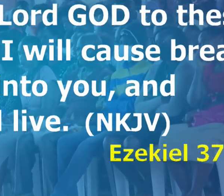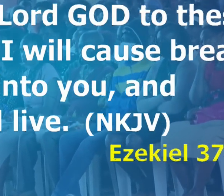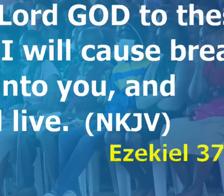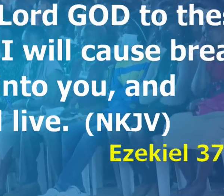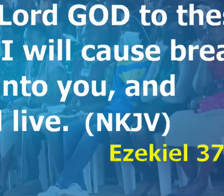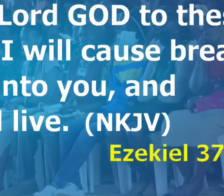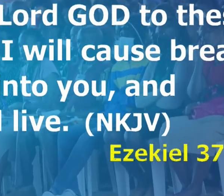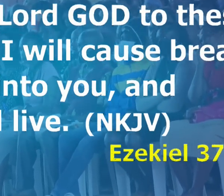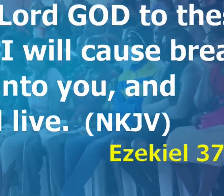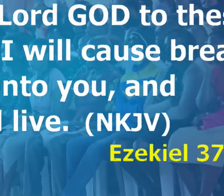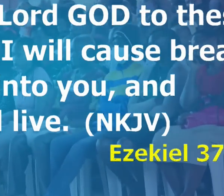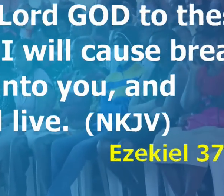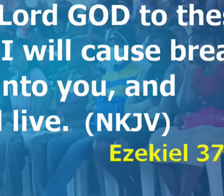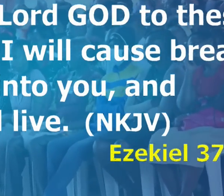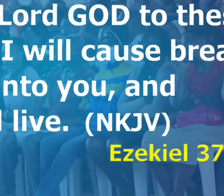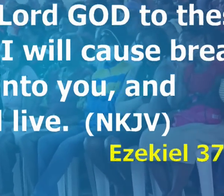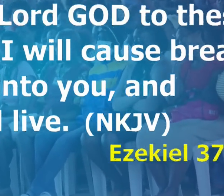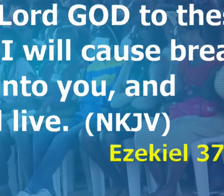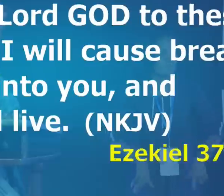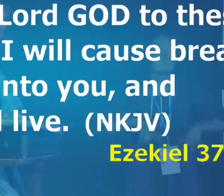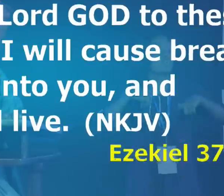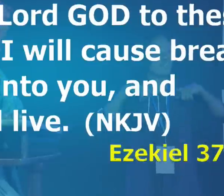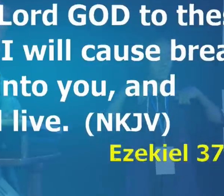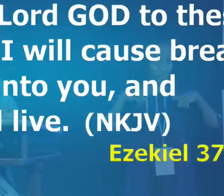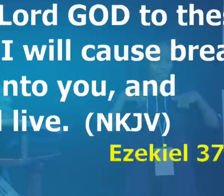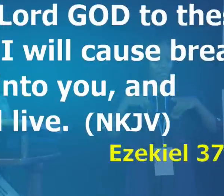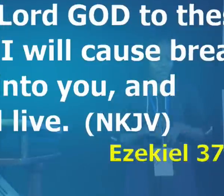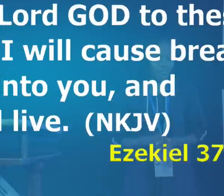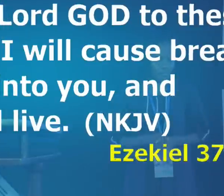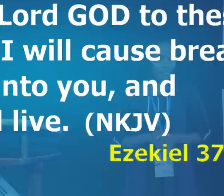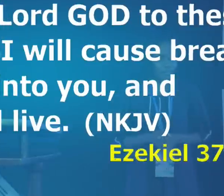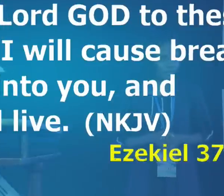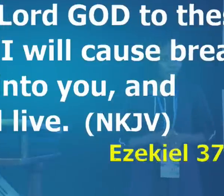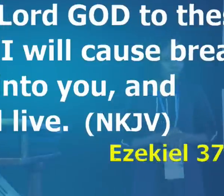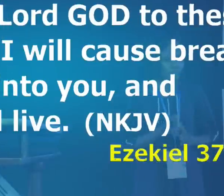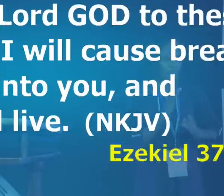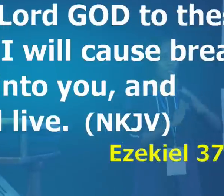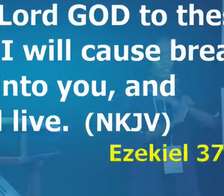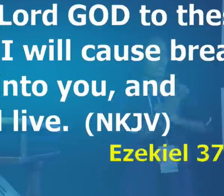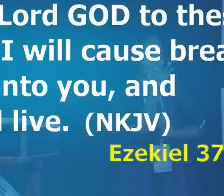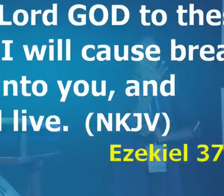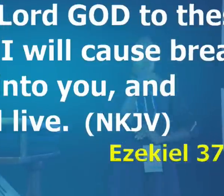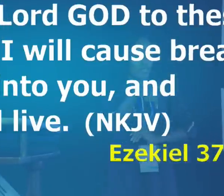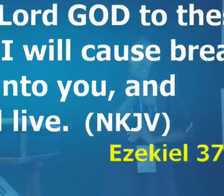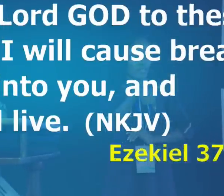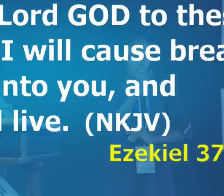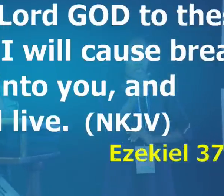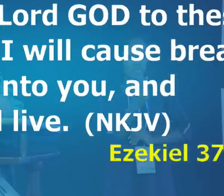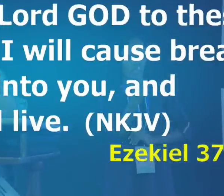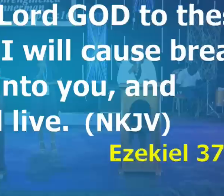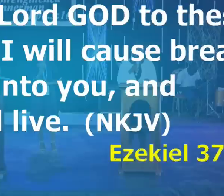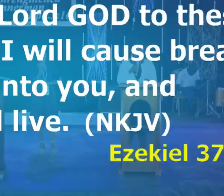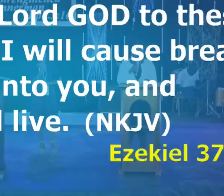you and you shall live.'" Ezekiel chapter 37. From verse